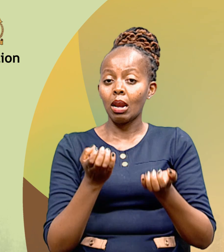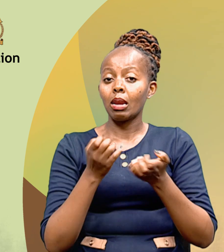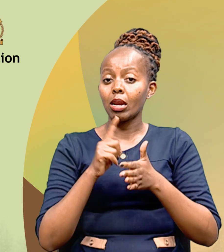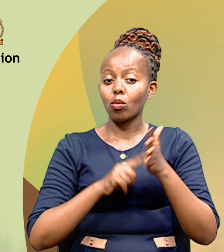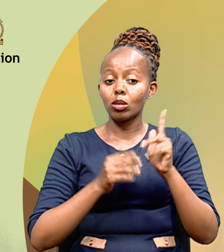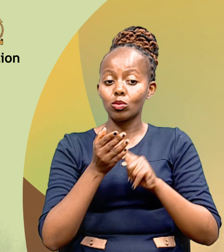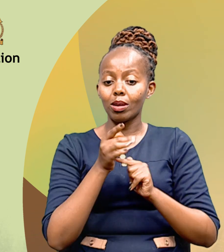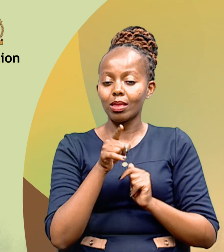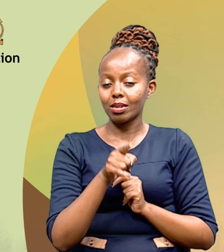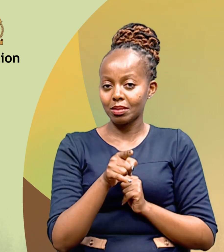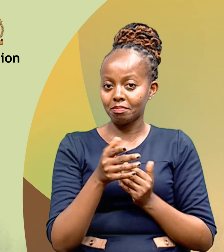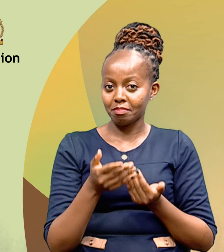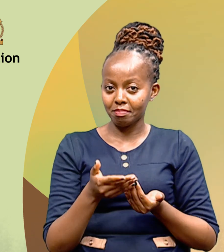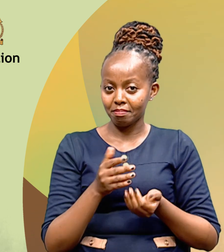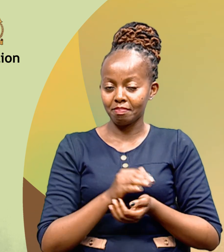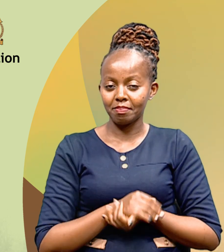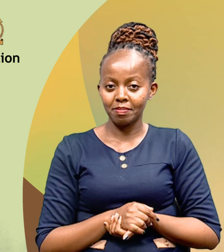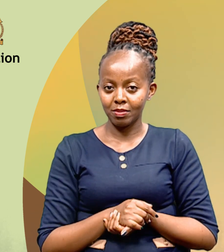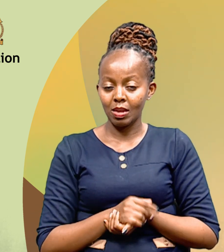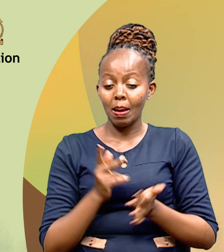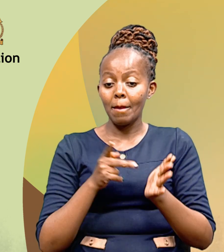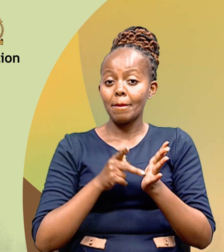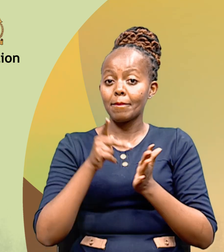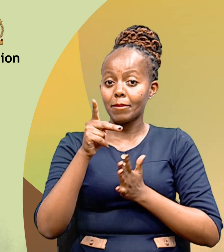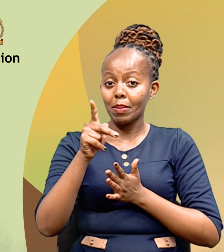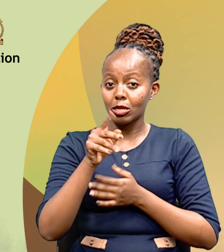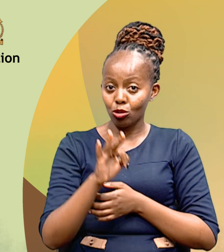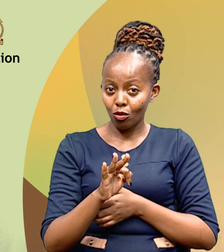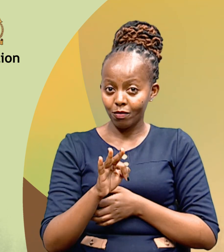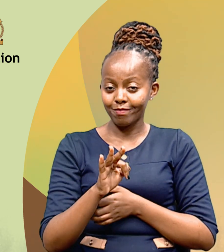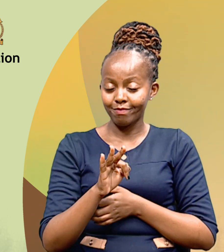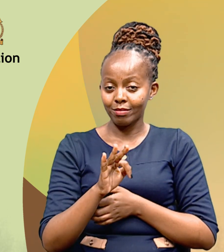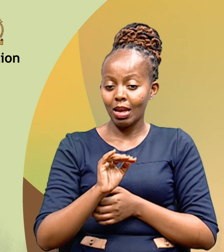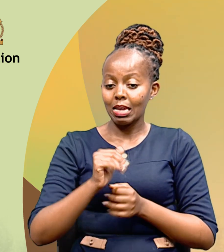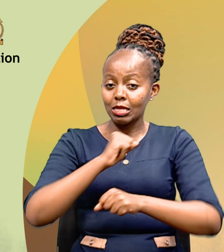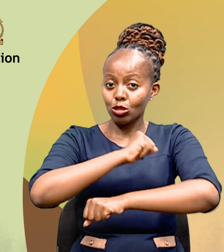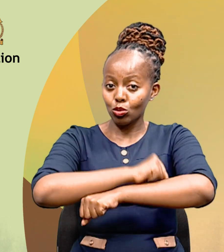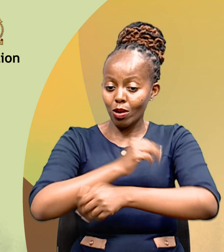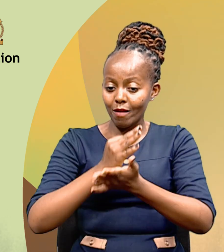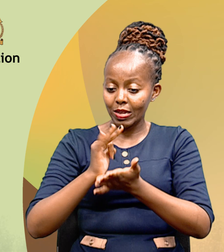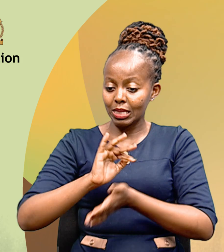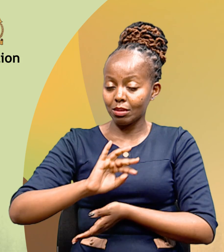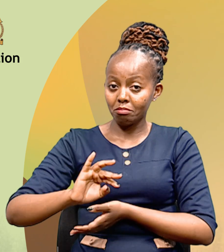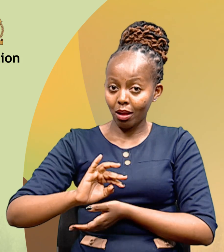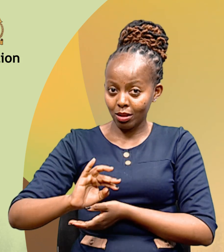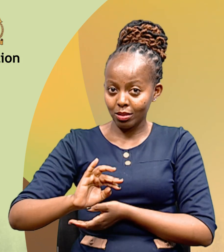Requirements to obtain are payment of requisite fees,